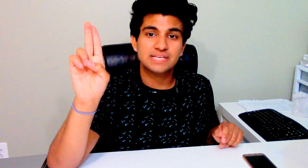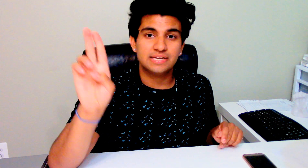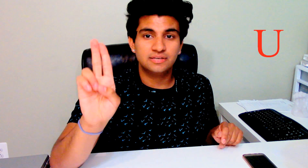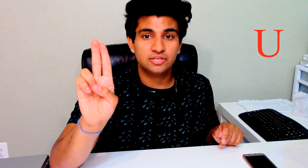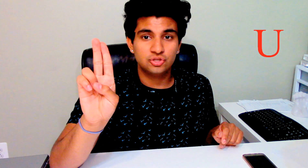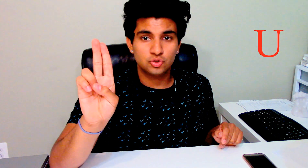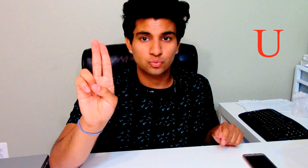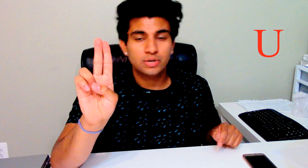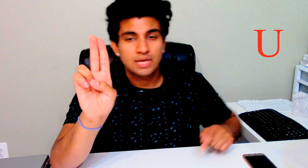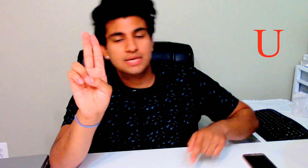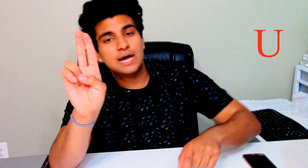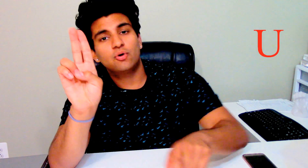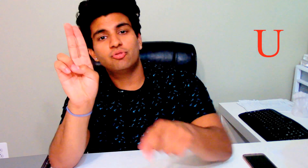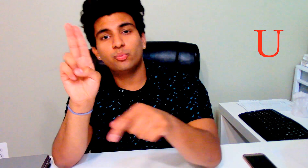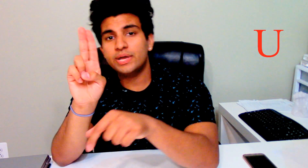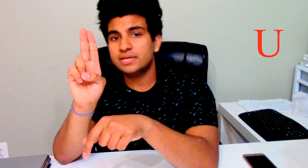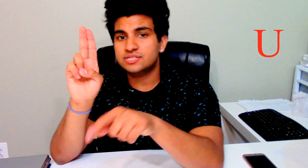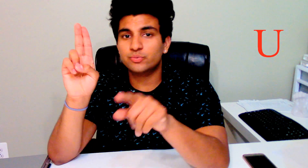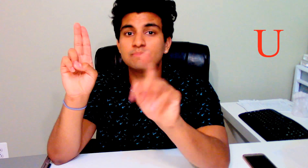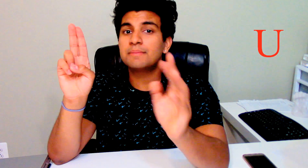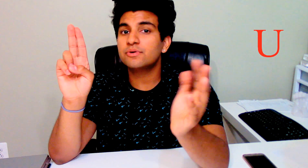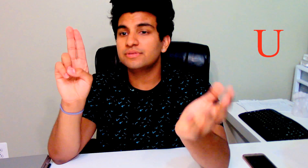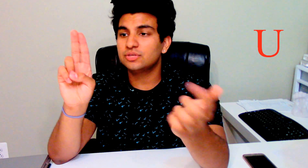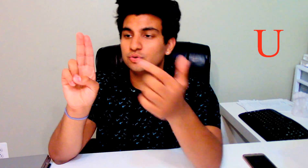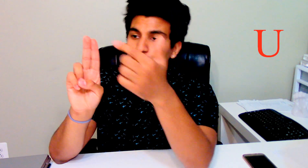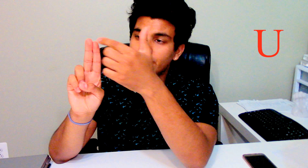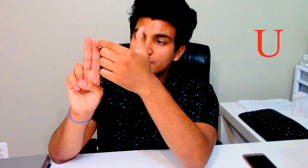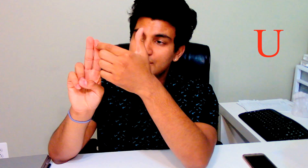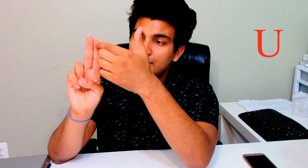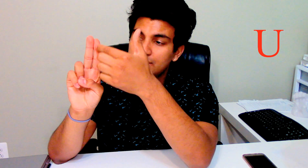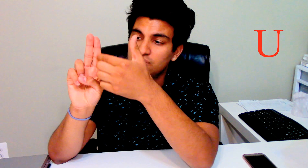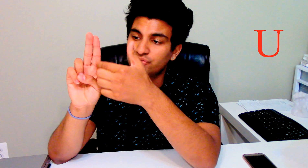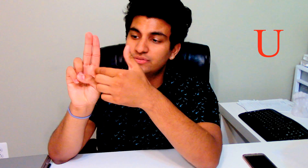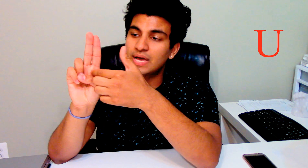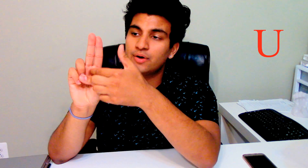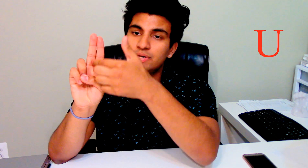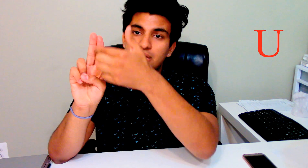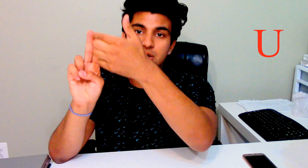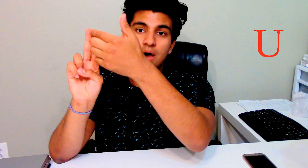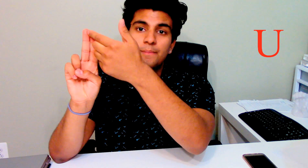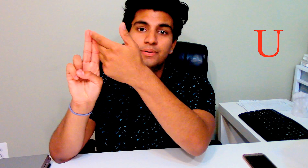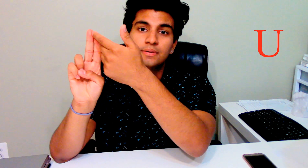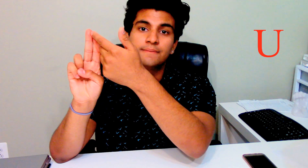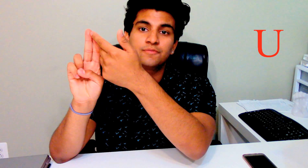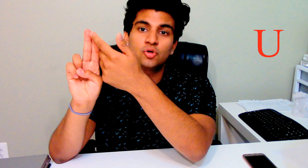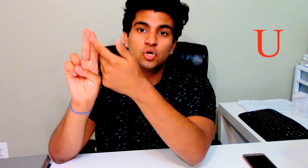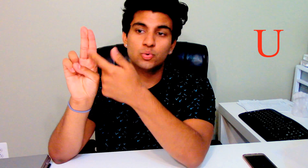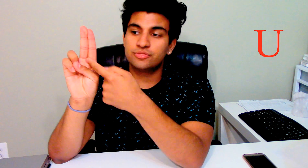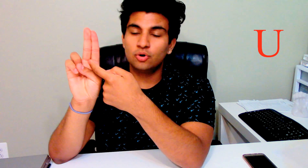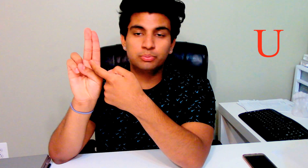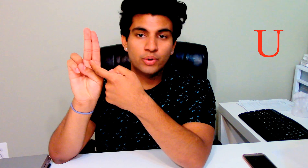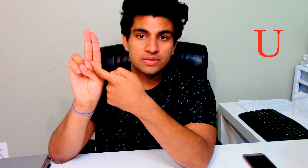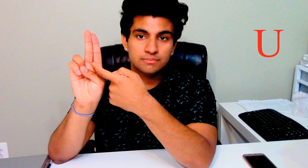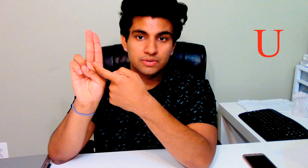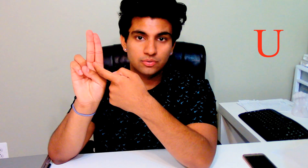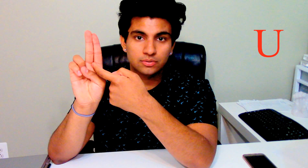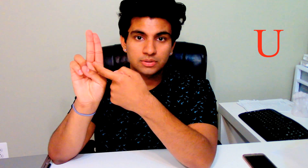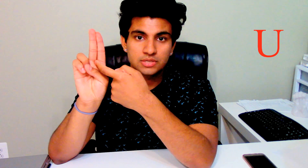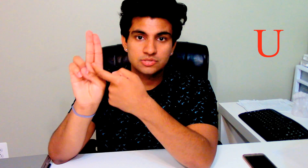a U. Now the way to remember the U is that it goes down and up with no point in the middle.